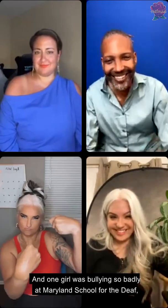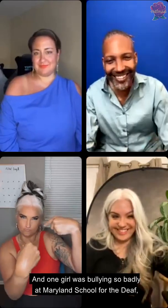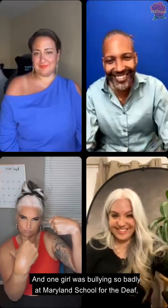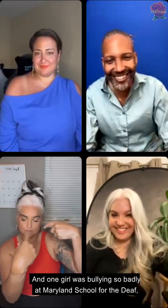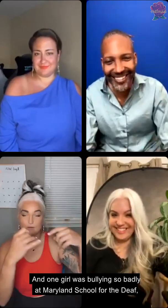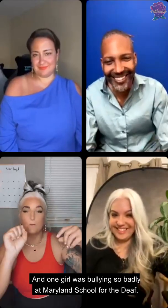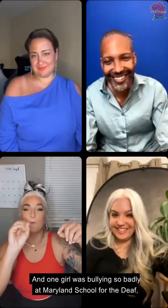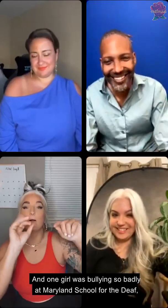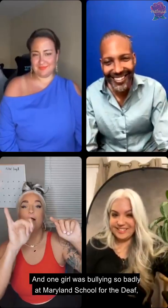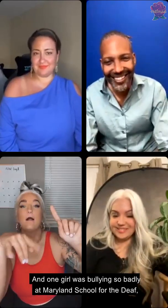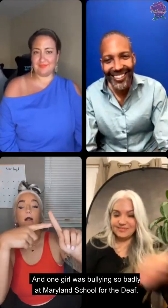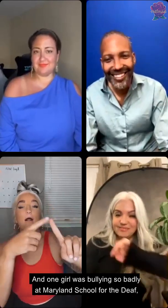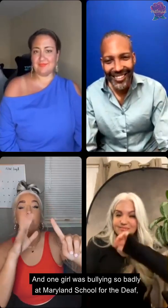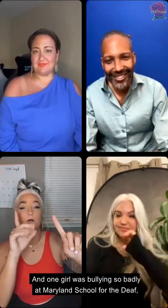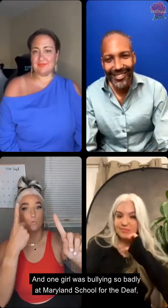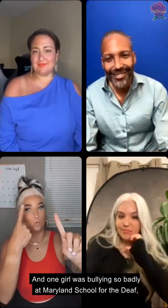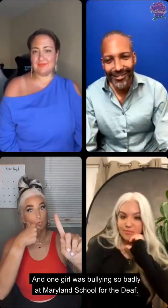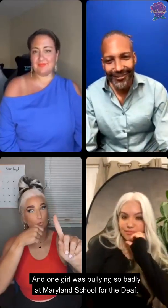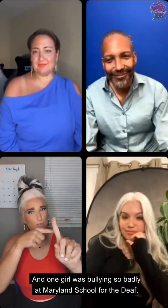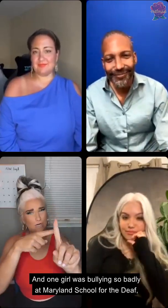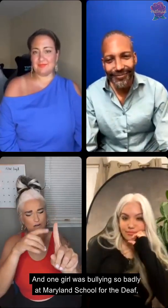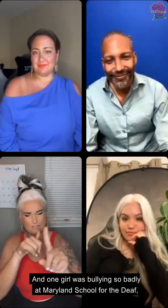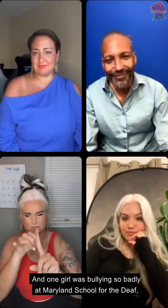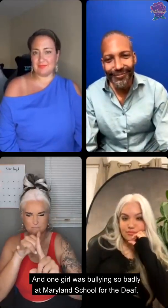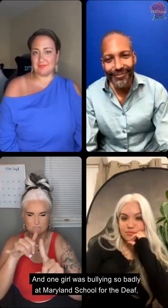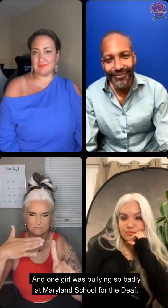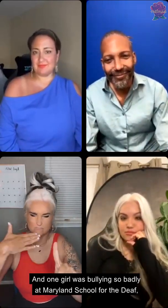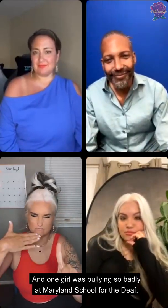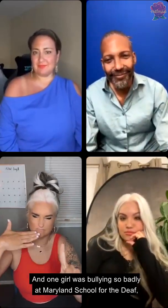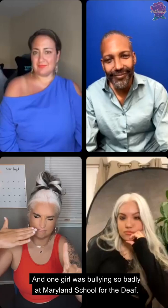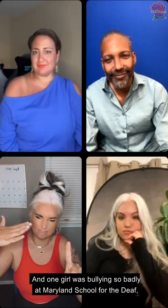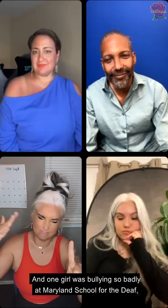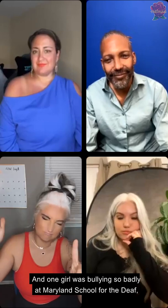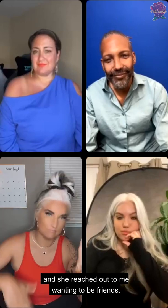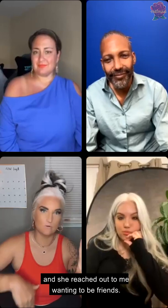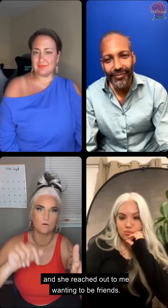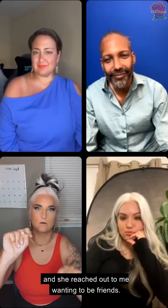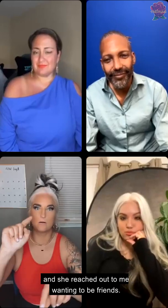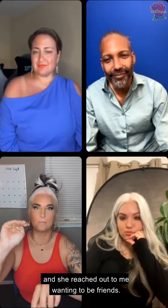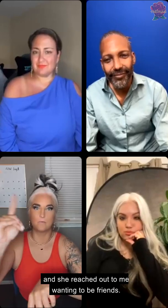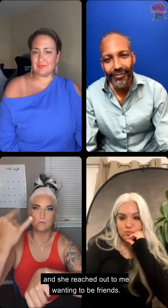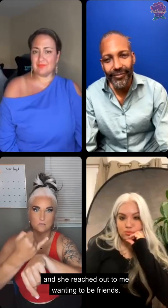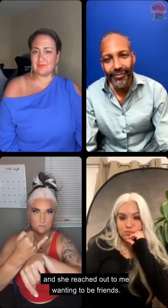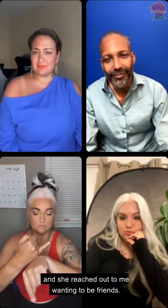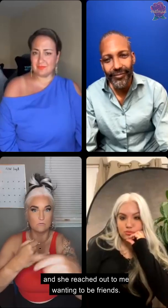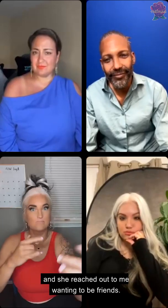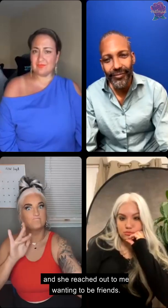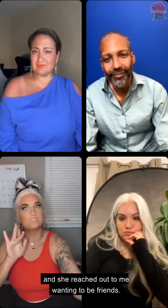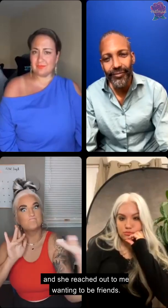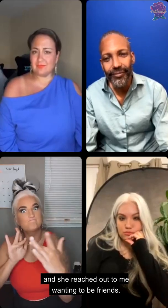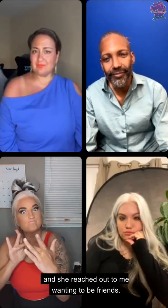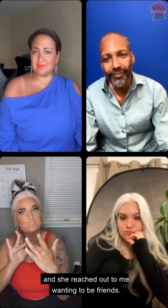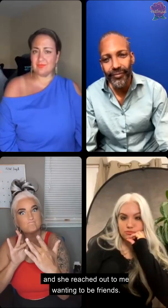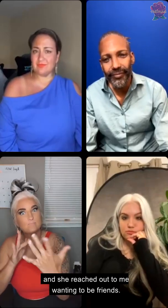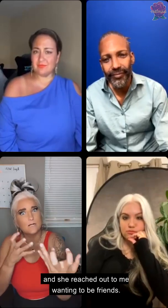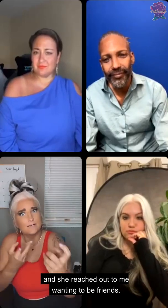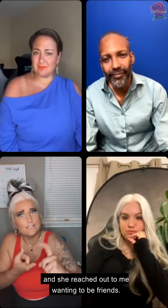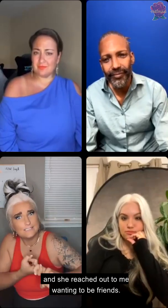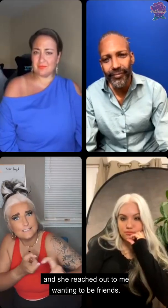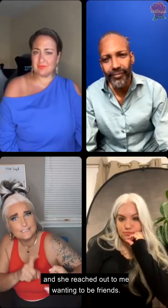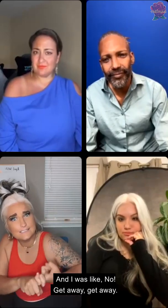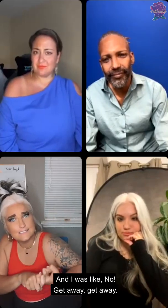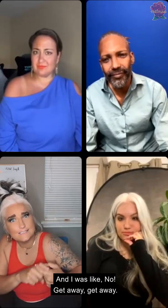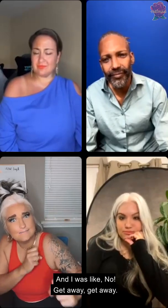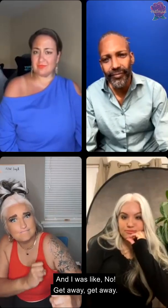get all those messages. And one girl was bullying so badly at Maryland School for the Deaf, and she reached out to me wanting to be